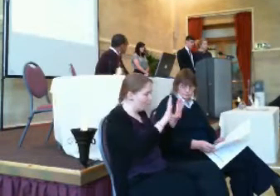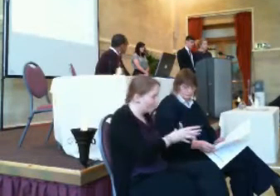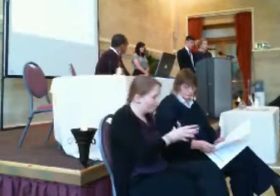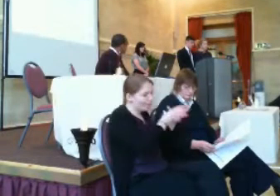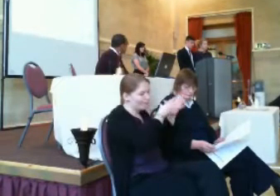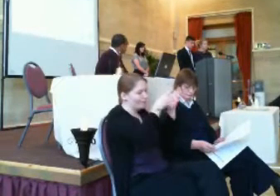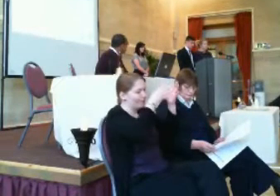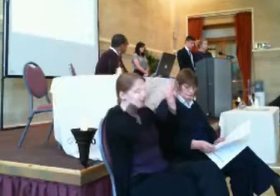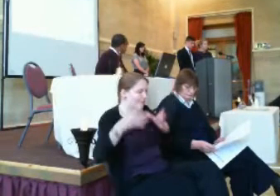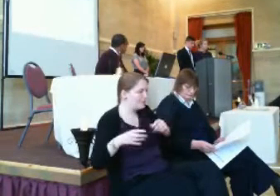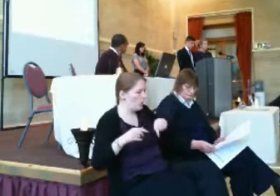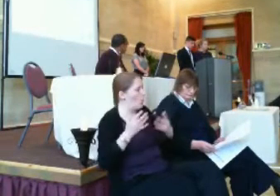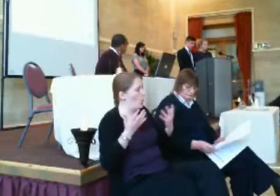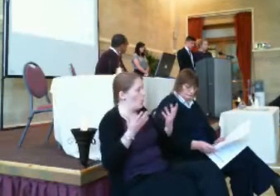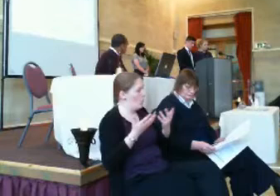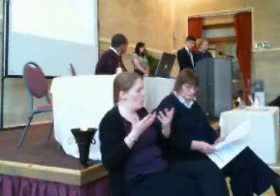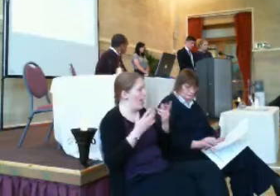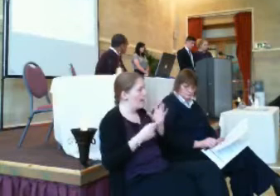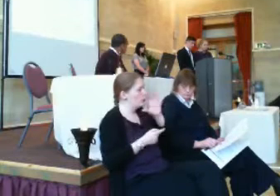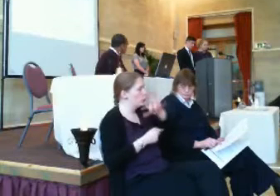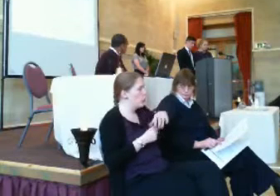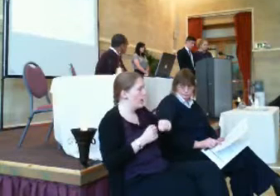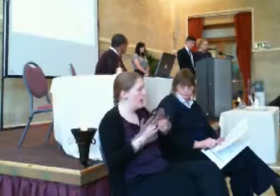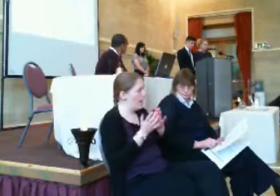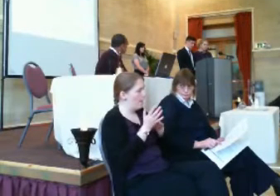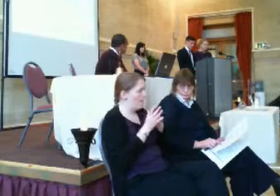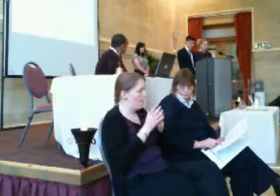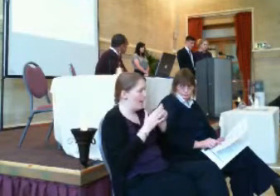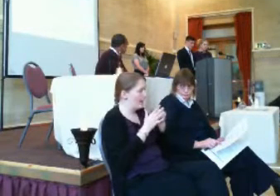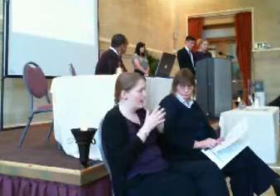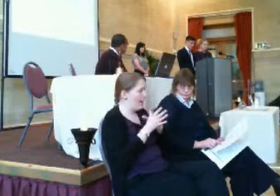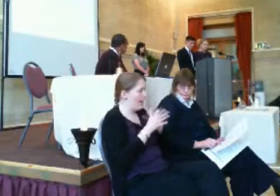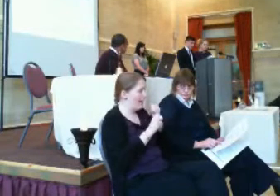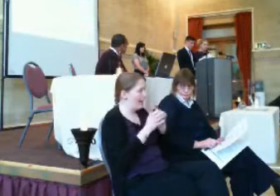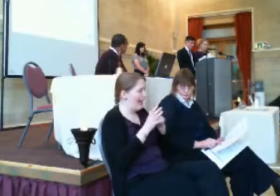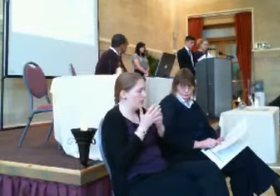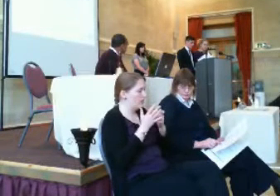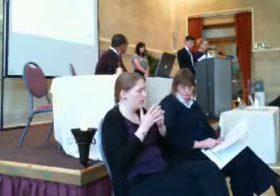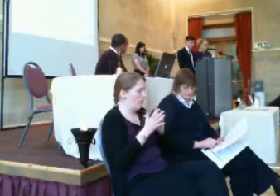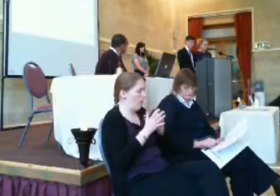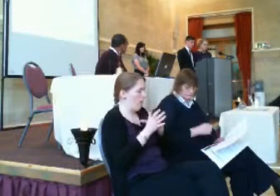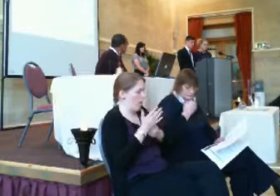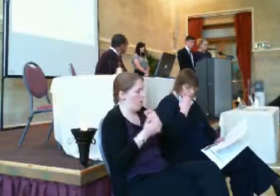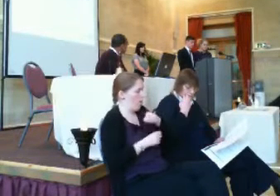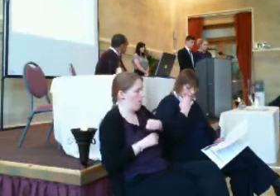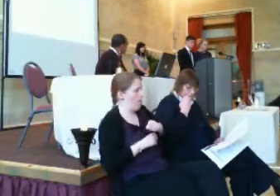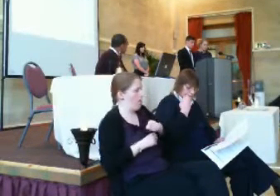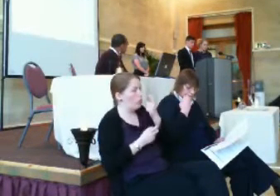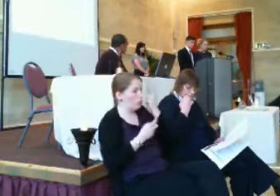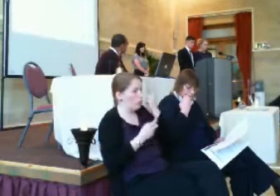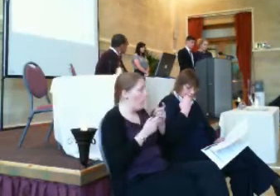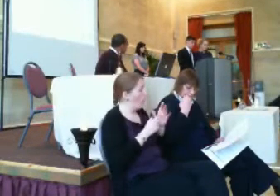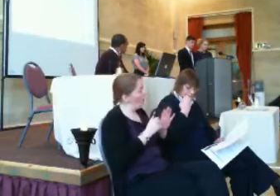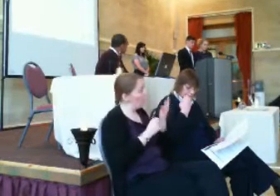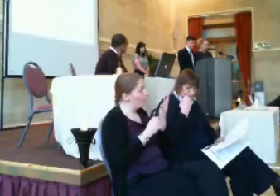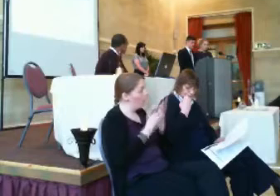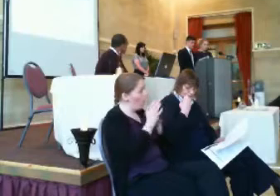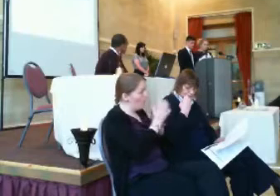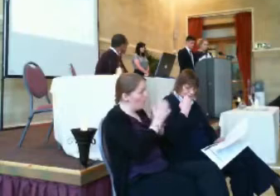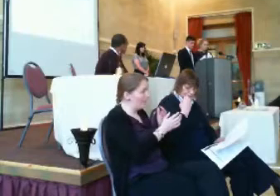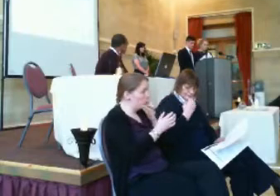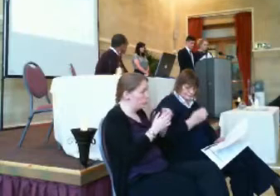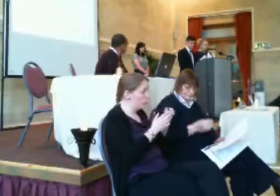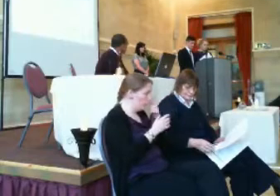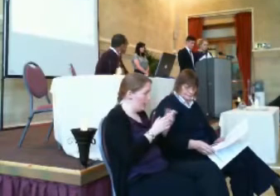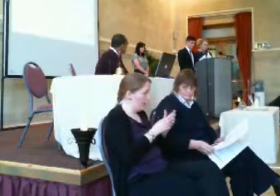was then a French colony. If a peace treaty had been signed with France, the Germans would then have deported around 4 million Jews to Madagascar under SS